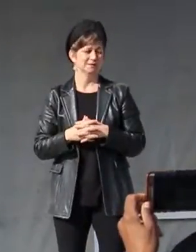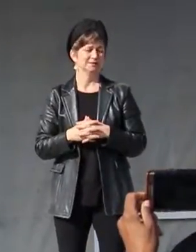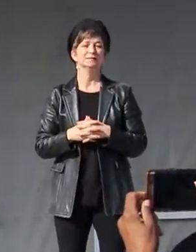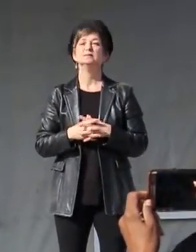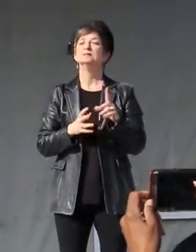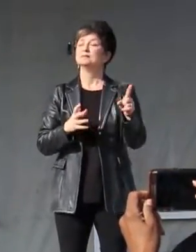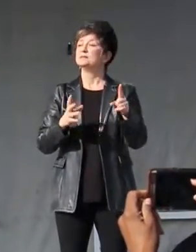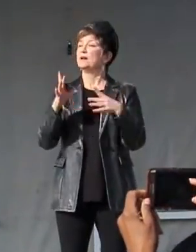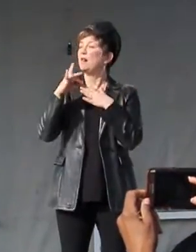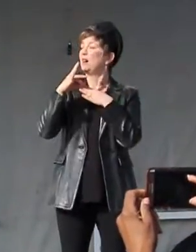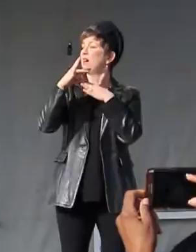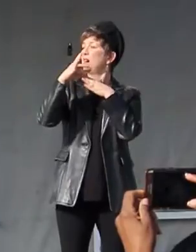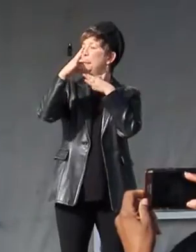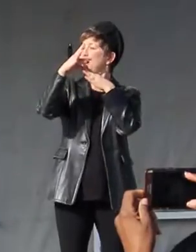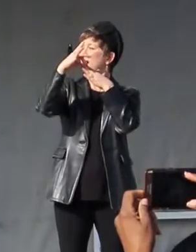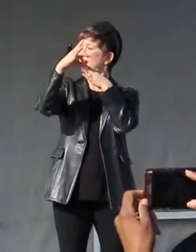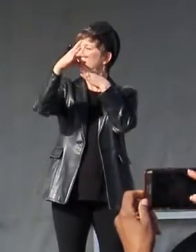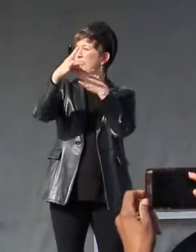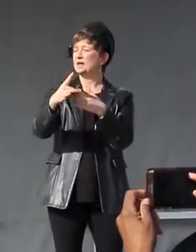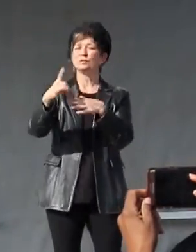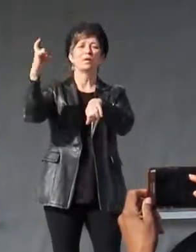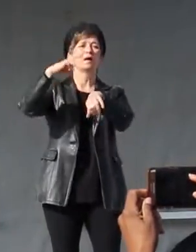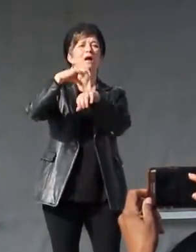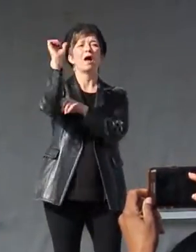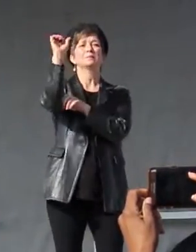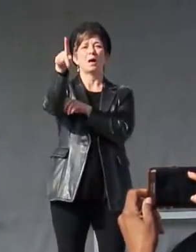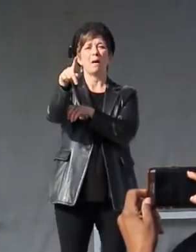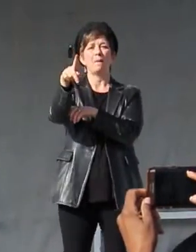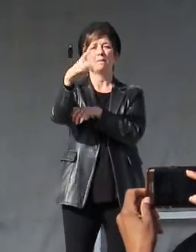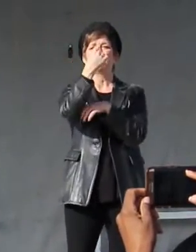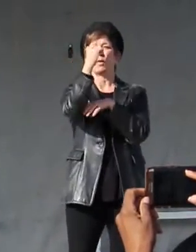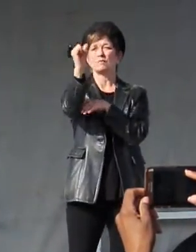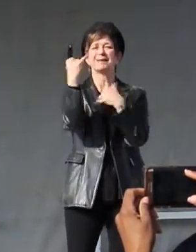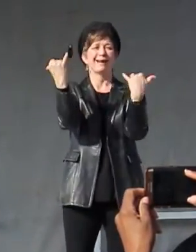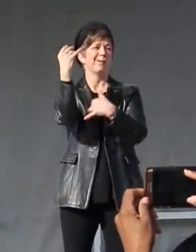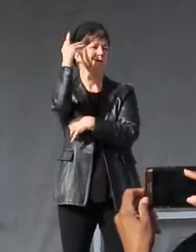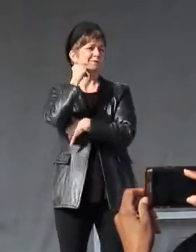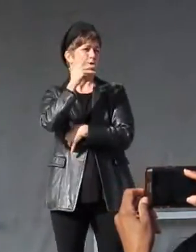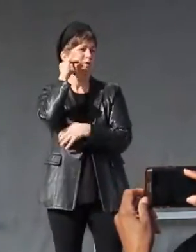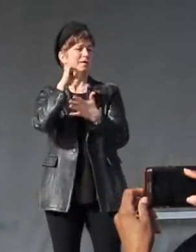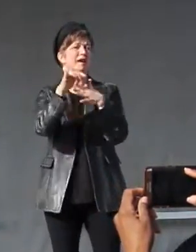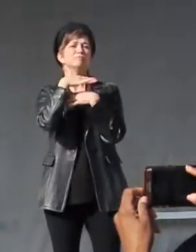And which ultimately led to the Time's Up movement that we're now experiencing.